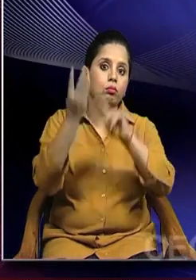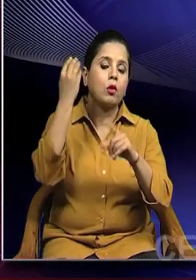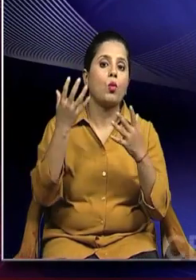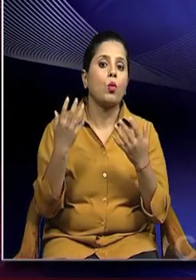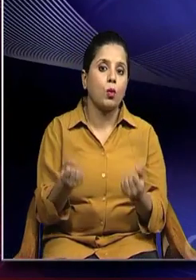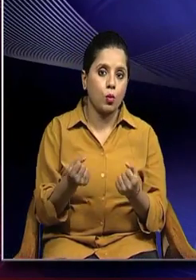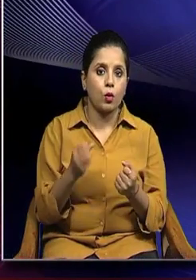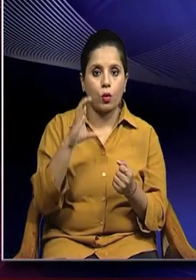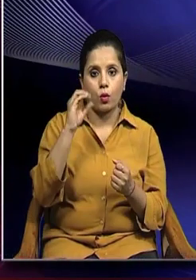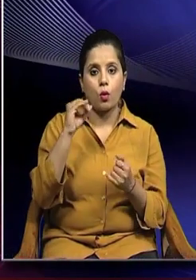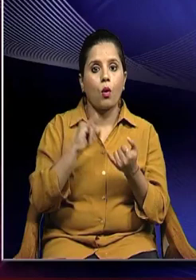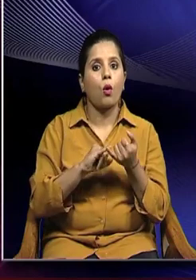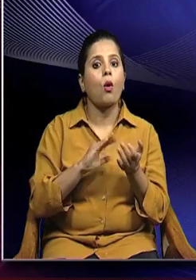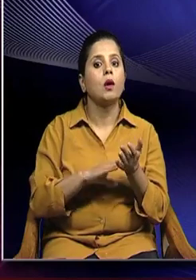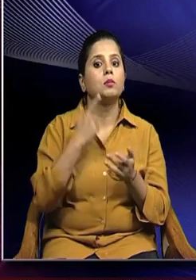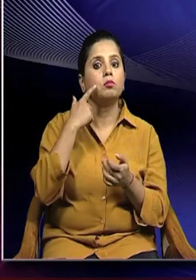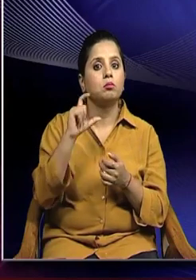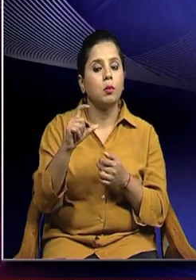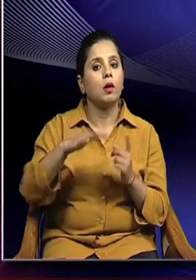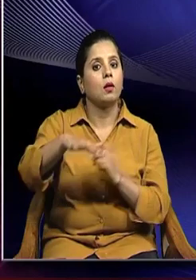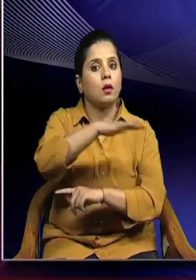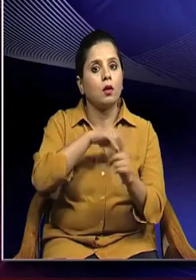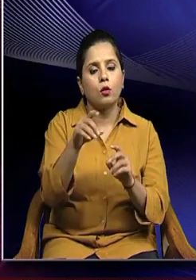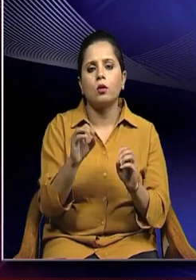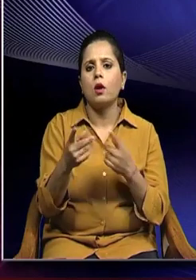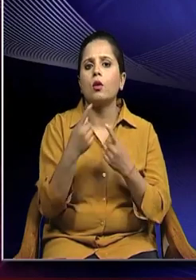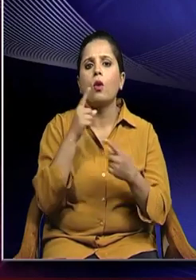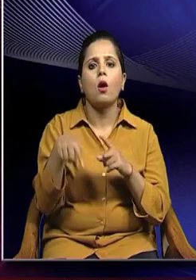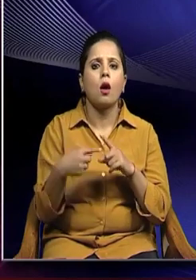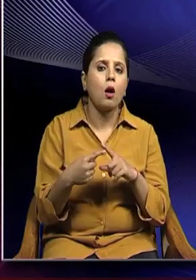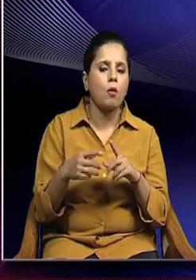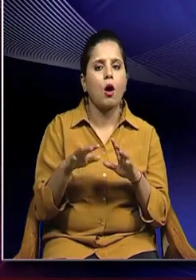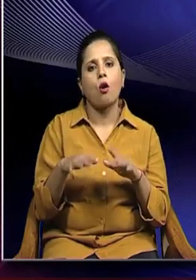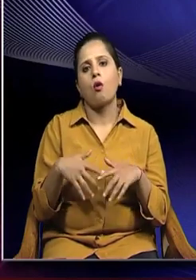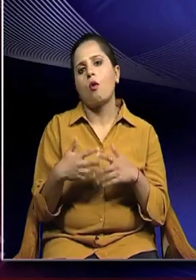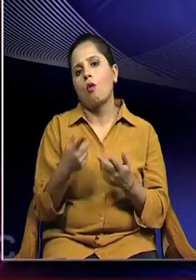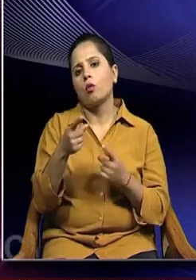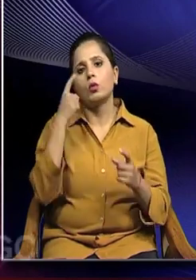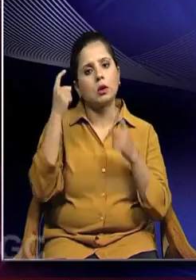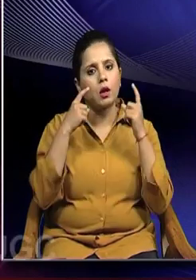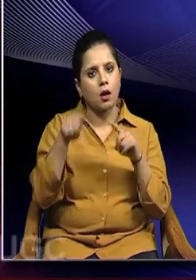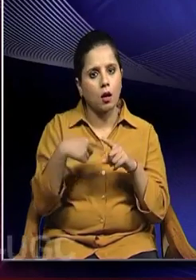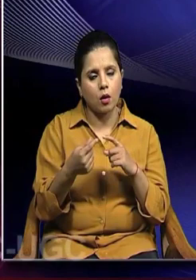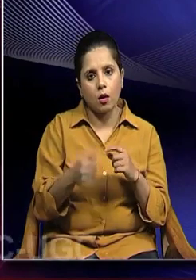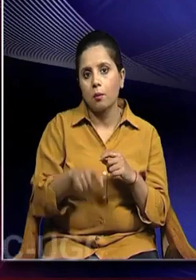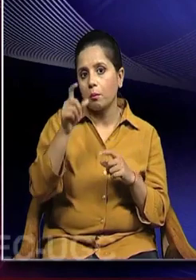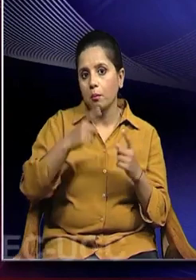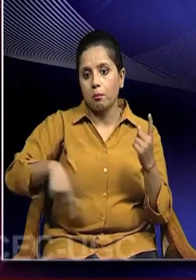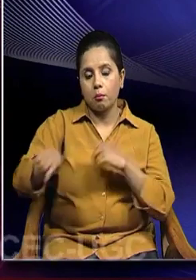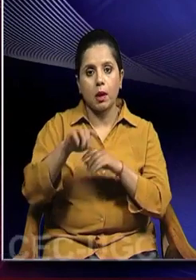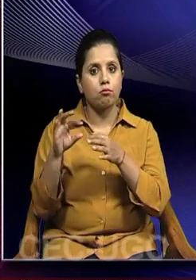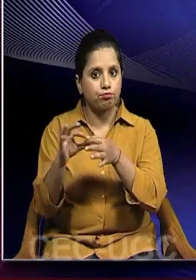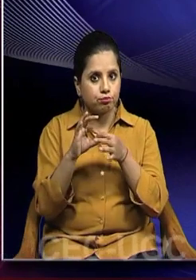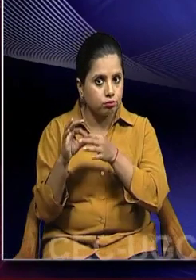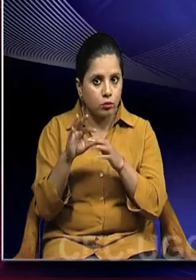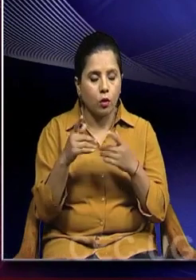the cosmic state, where you start talking about, or you at least start thinking about lok sangrah, or what you call